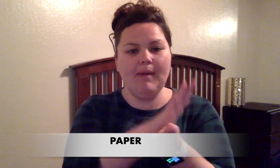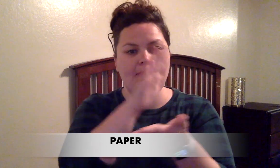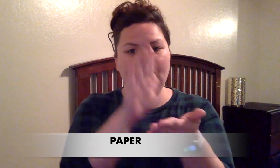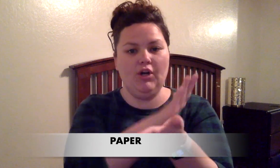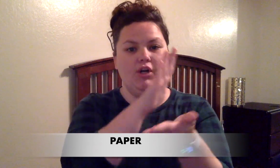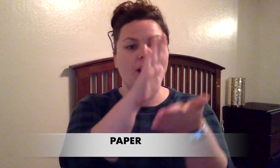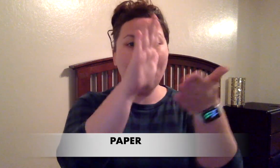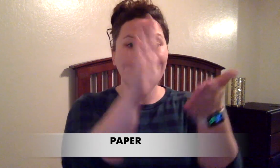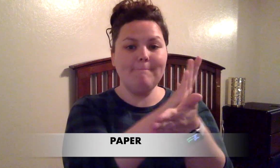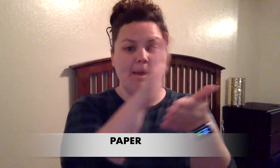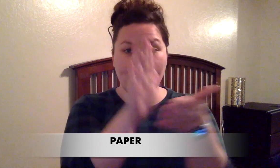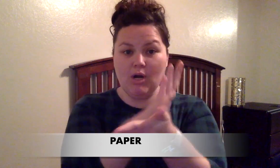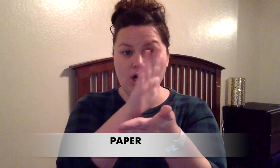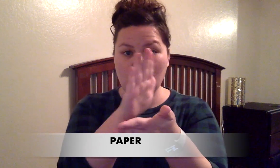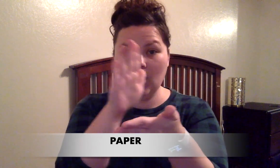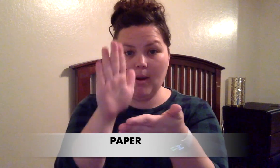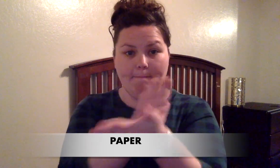Paper. Paper.